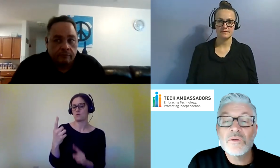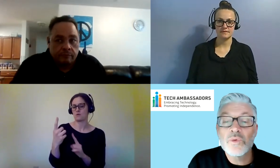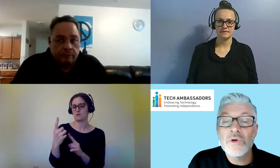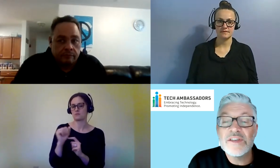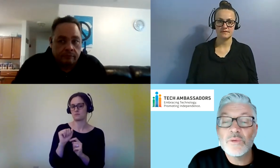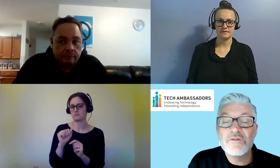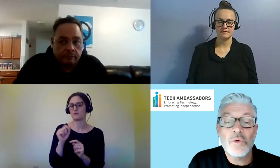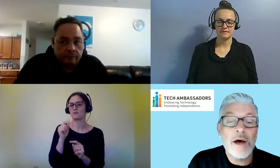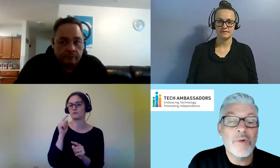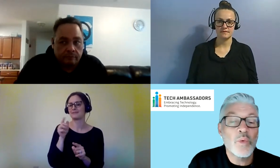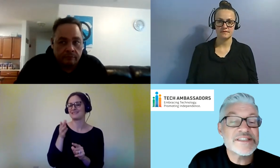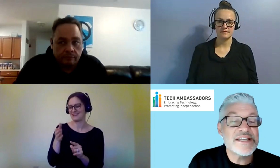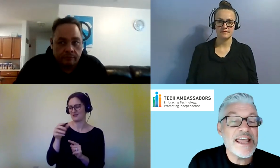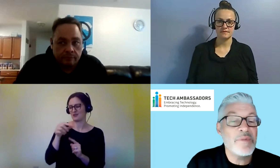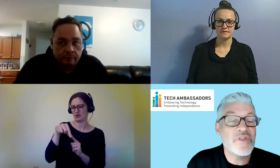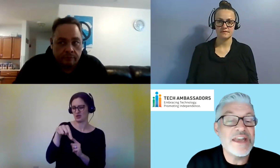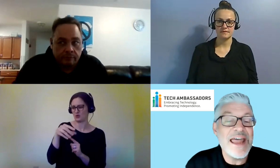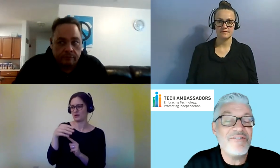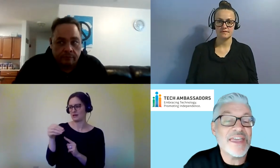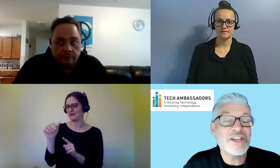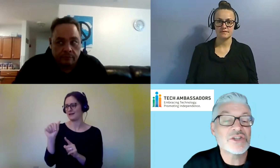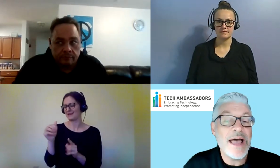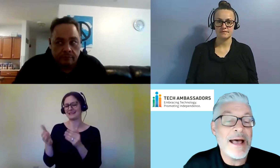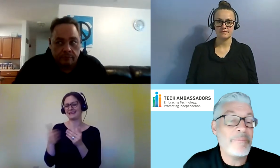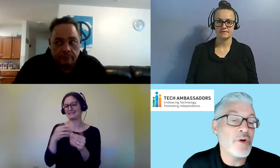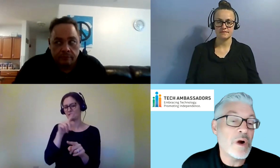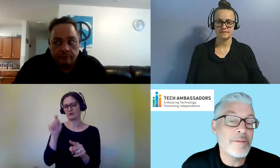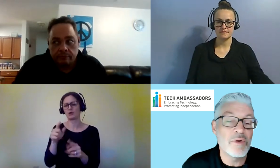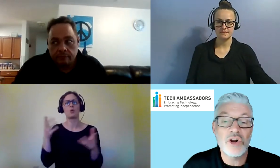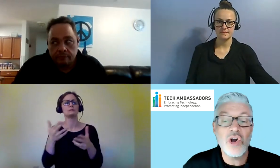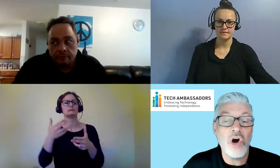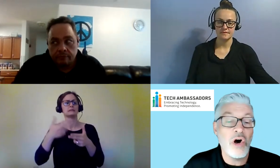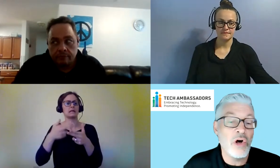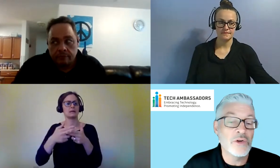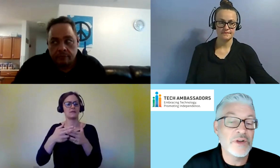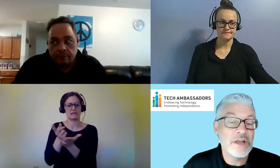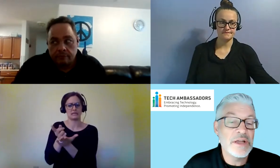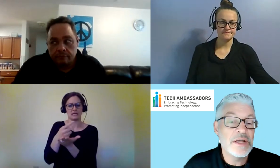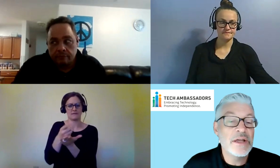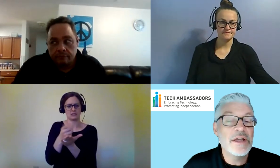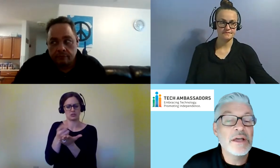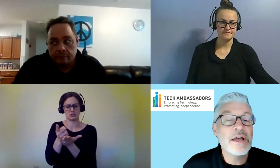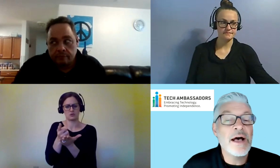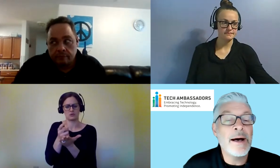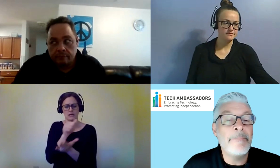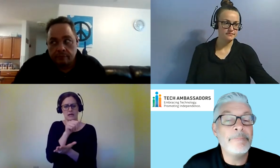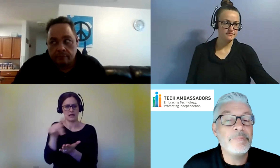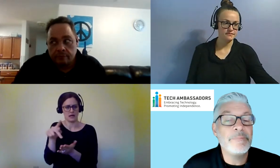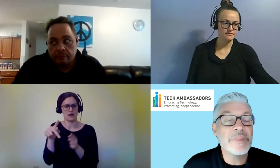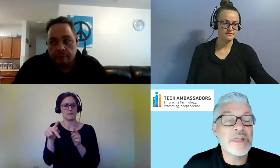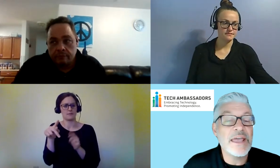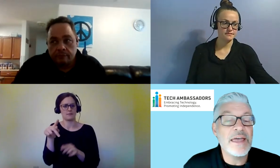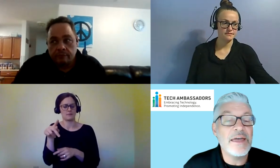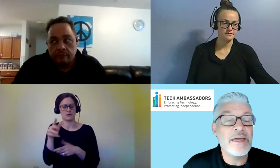this is a real easy one for Robert. What's the name of the navigational app that Robert called?